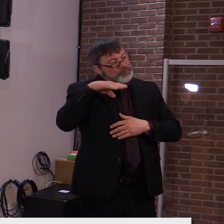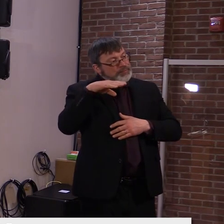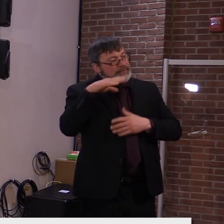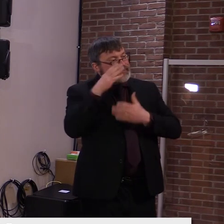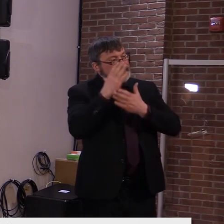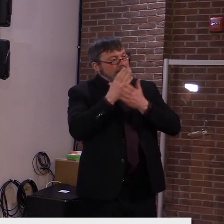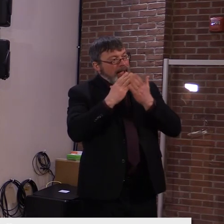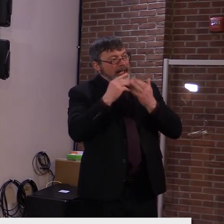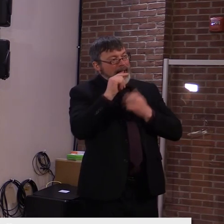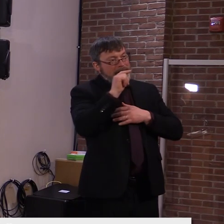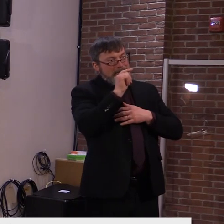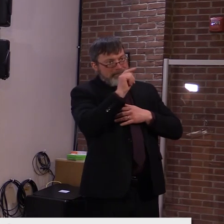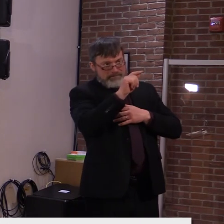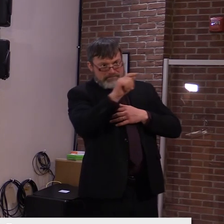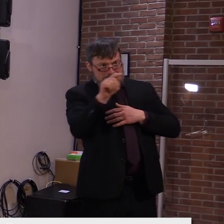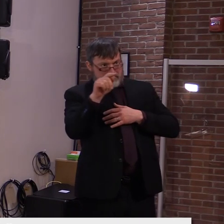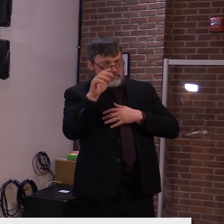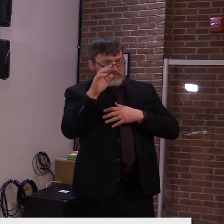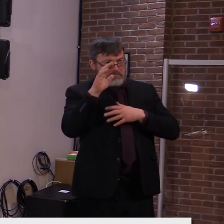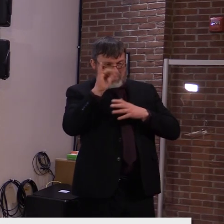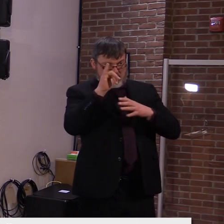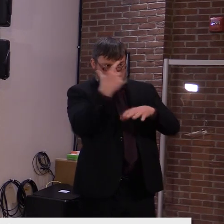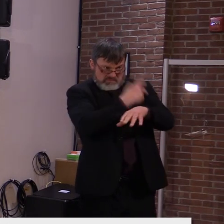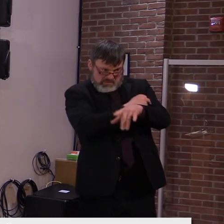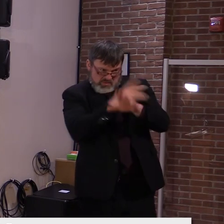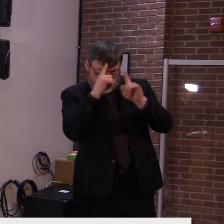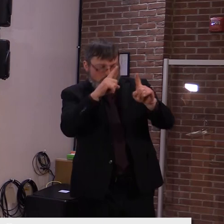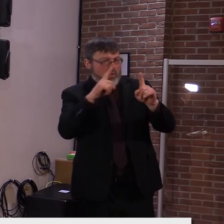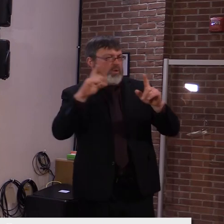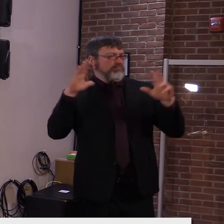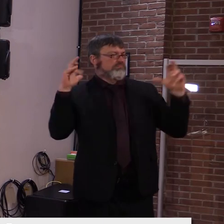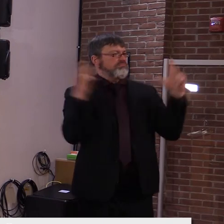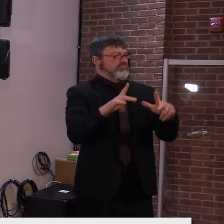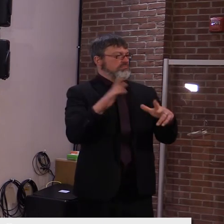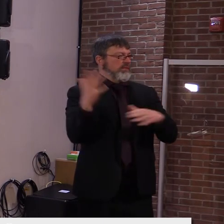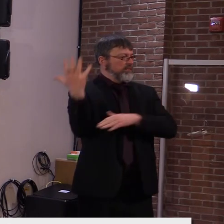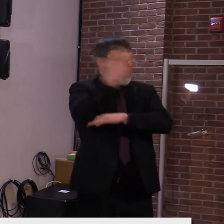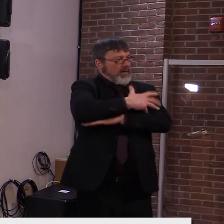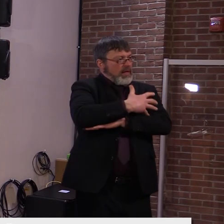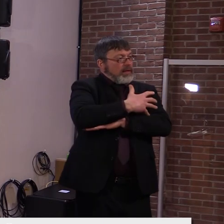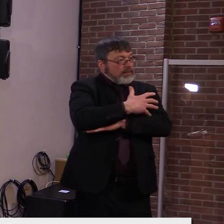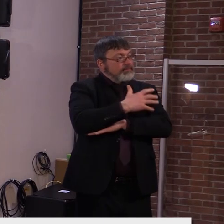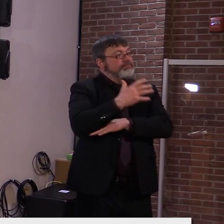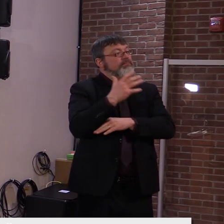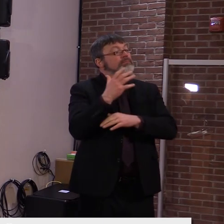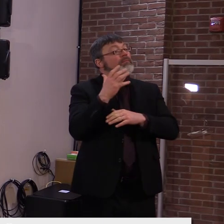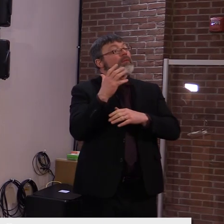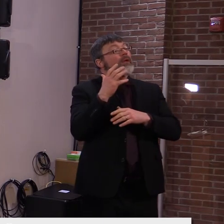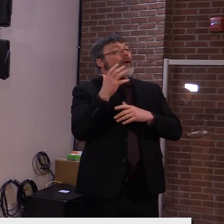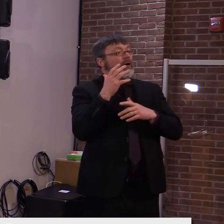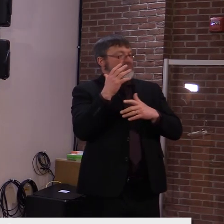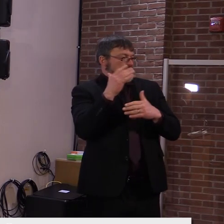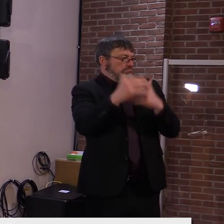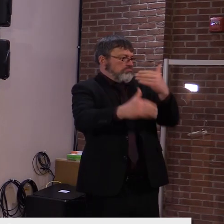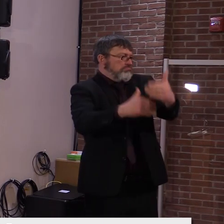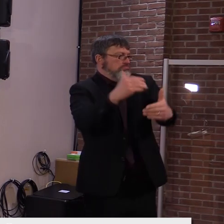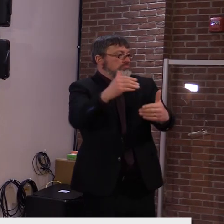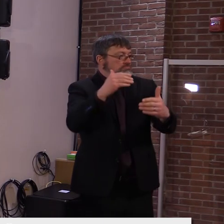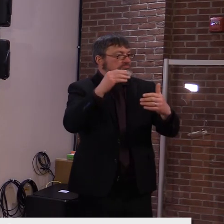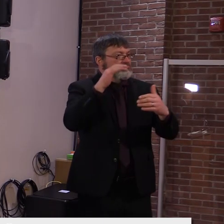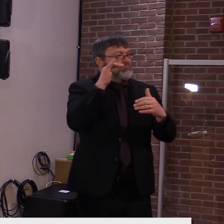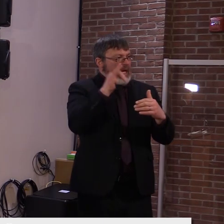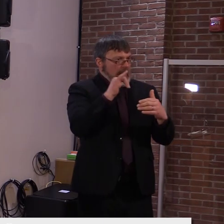schools, which means that the potential is there, we predict, for more in-person instruction. So we want to work on that. But